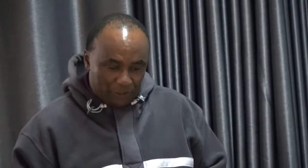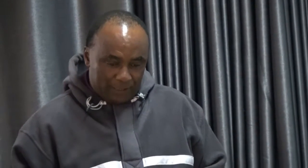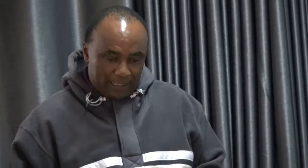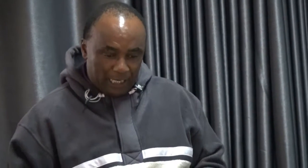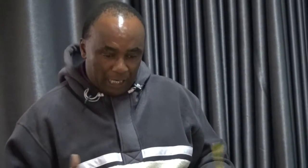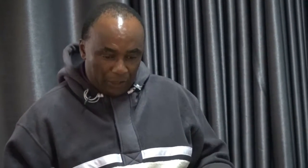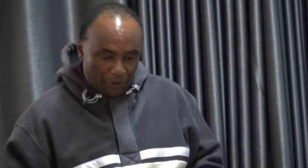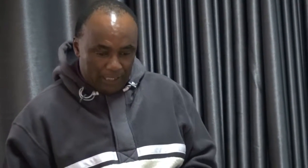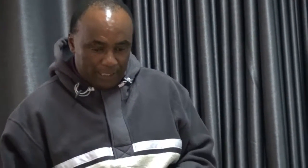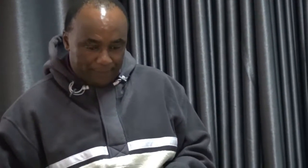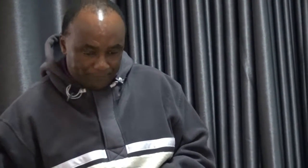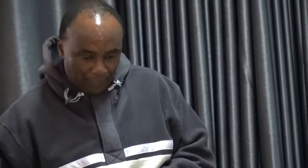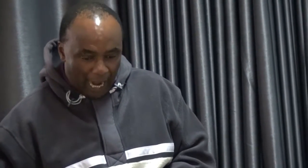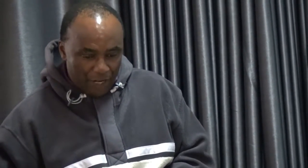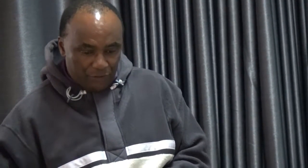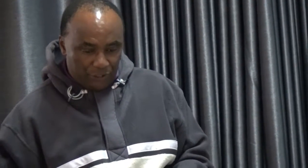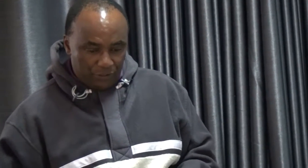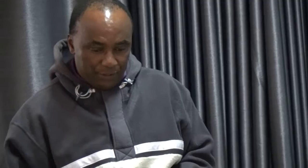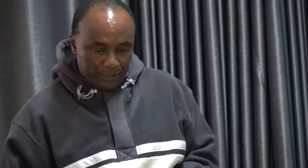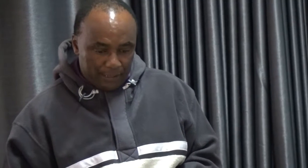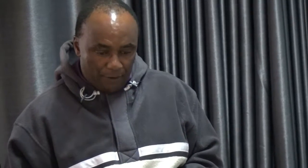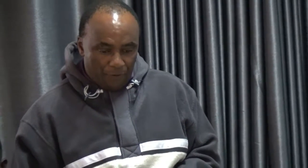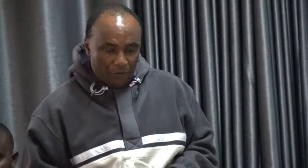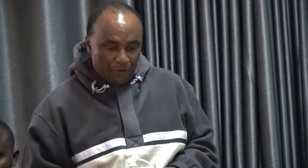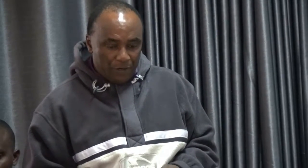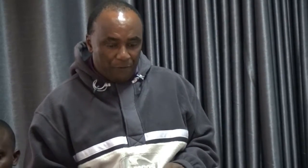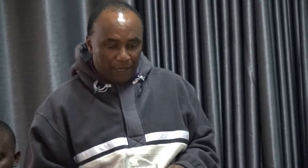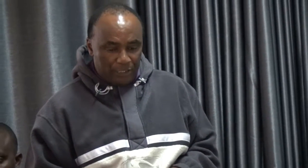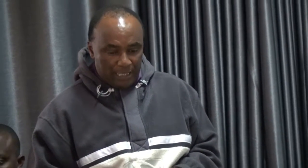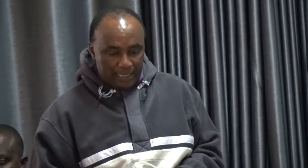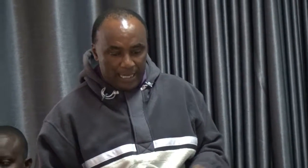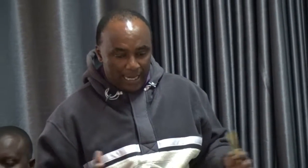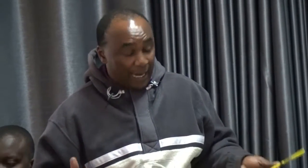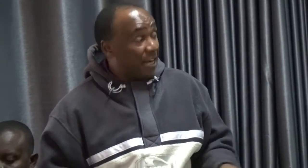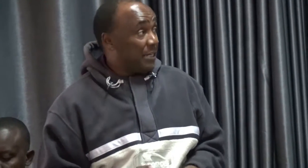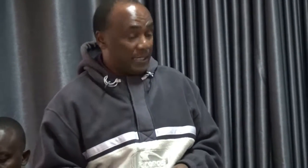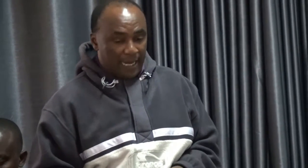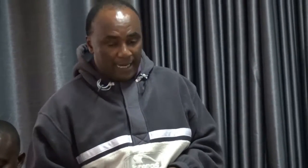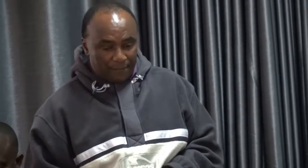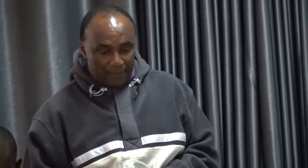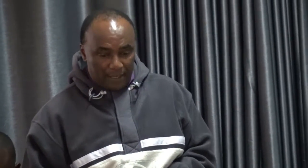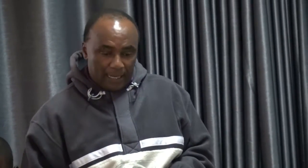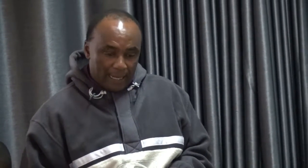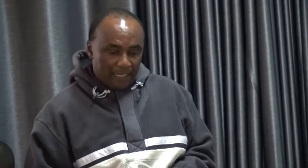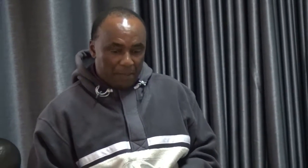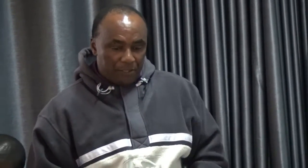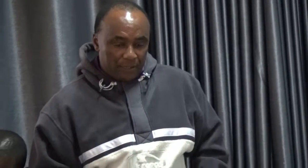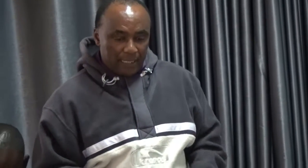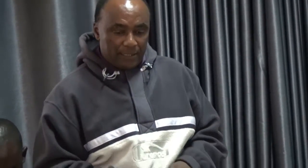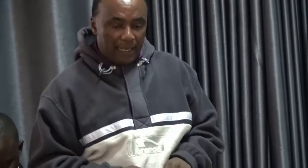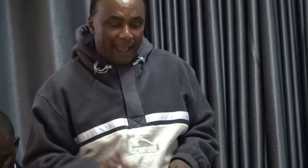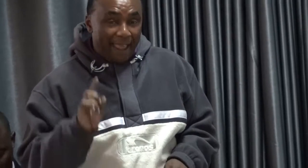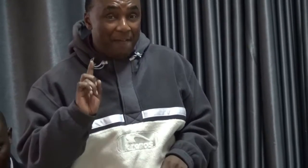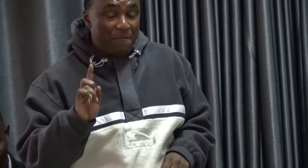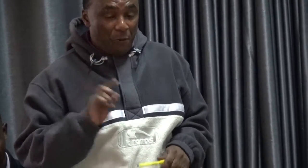various resources and technologies are used for differentiated learning style. Last but not